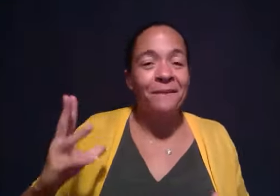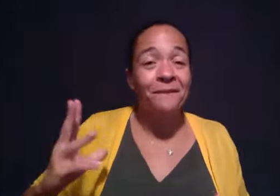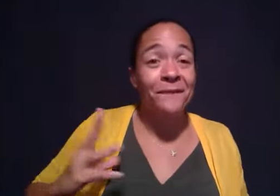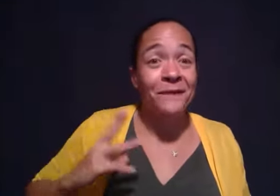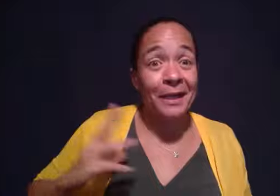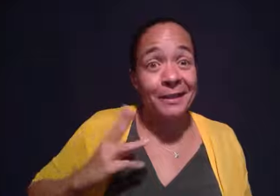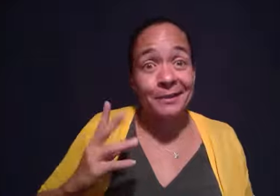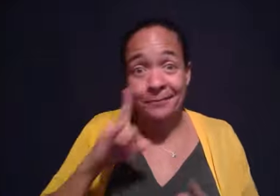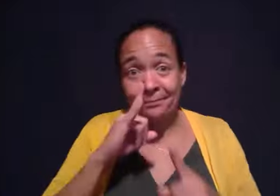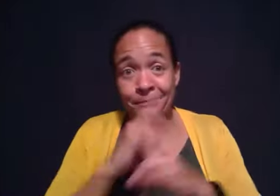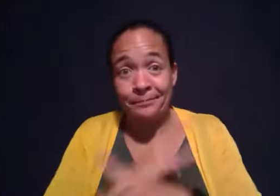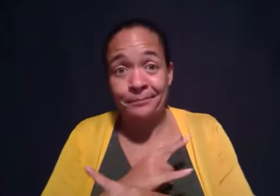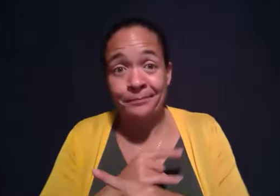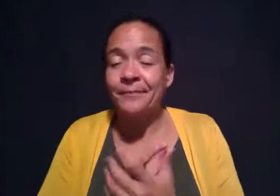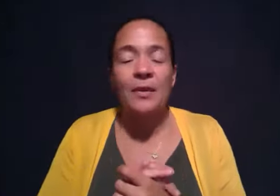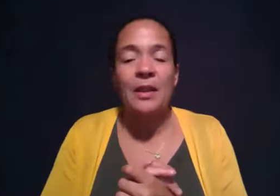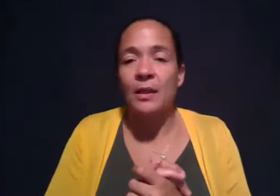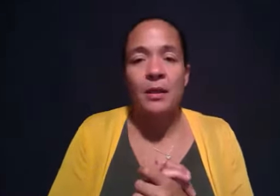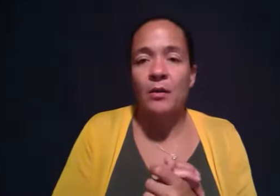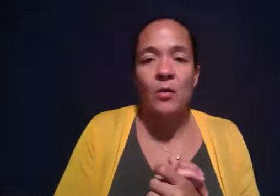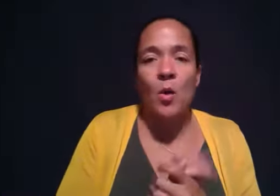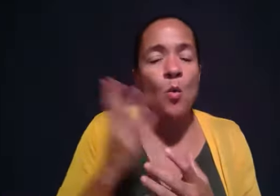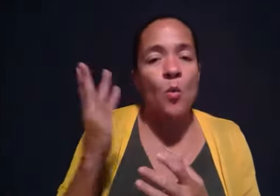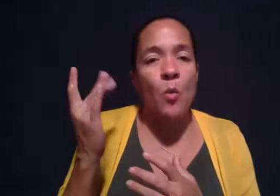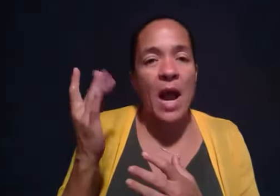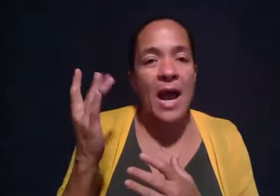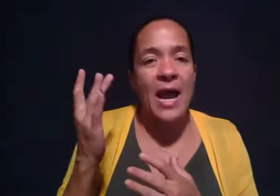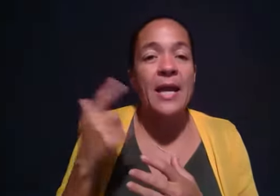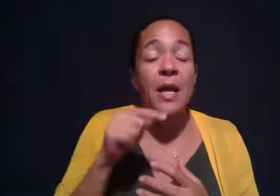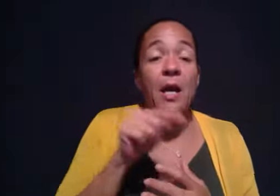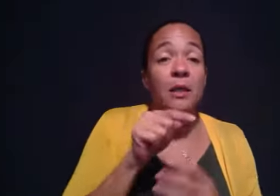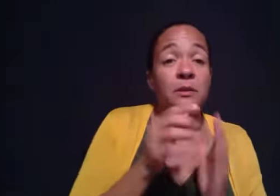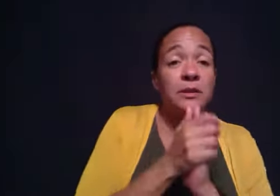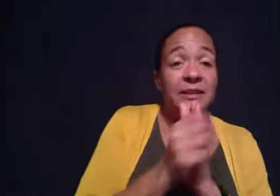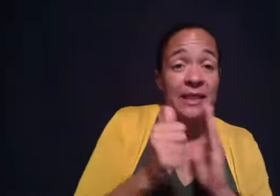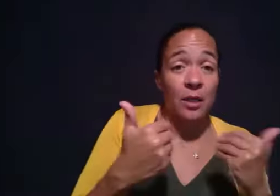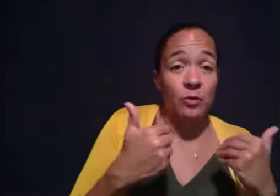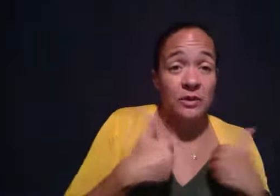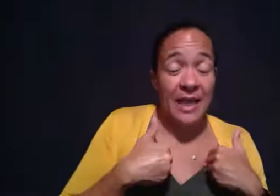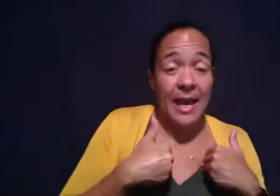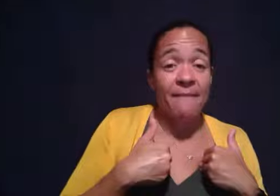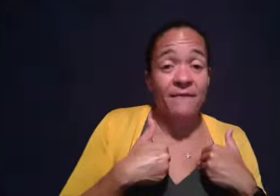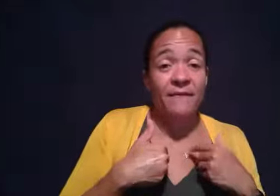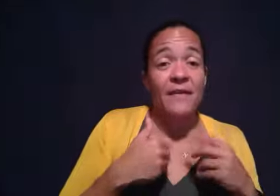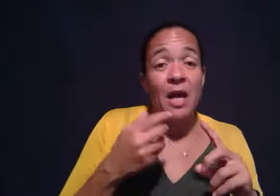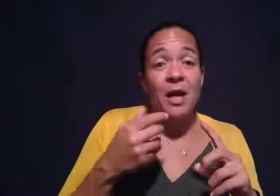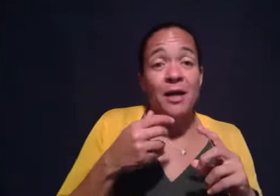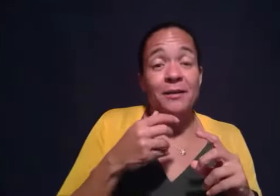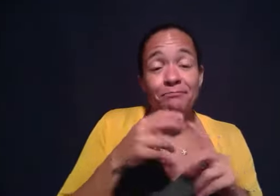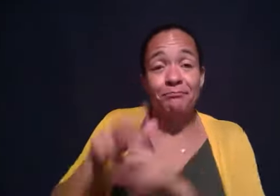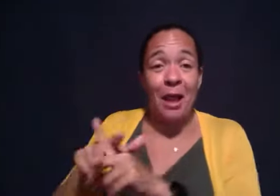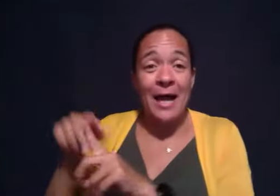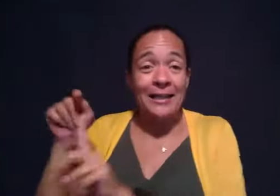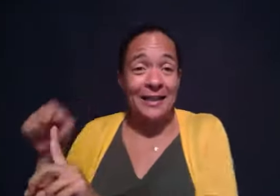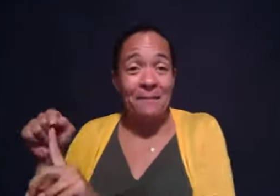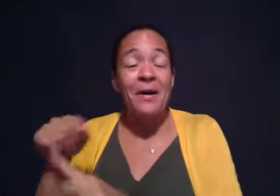because I found that I had some transferable skills. Drunks and 4-year-olds are pretty much the same thing. And